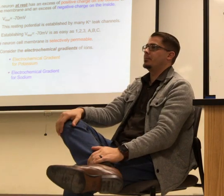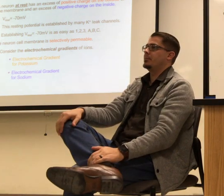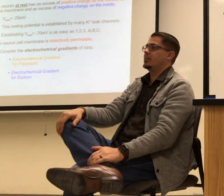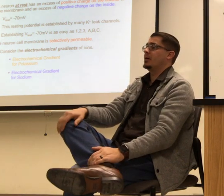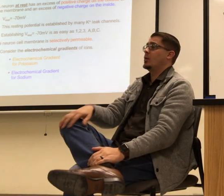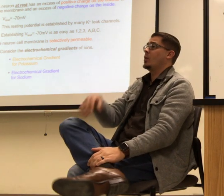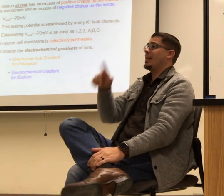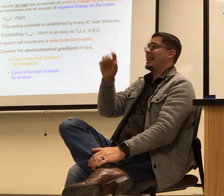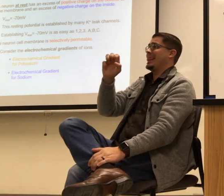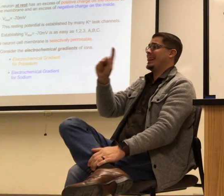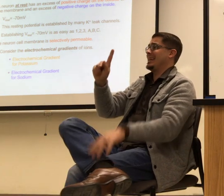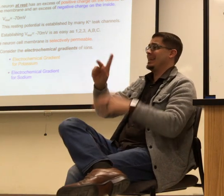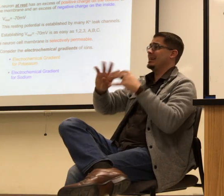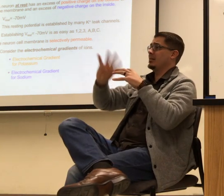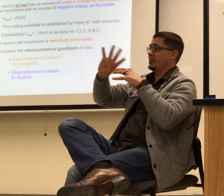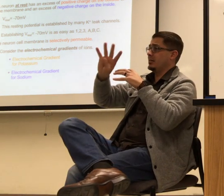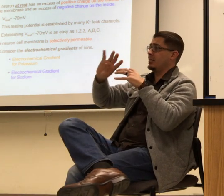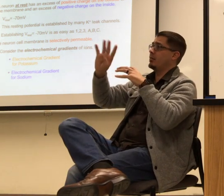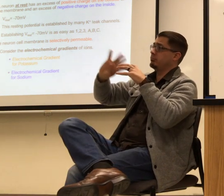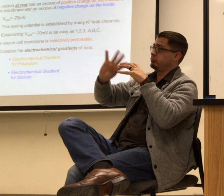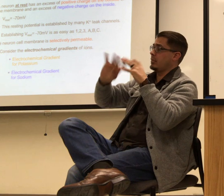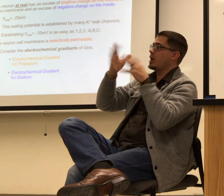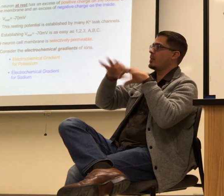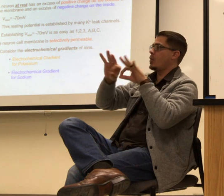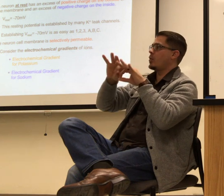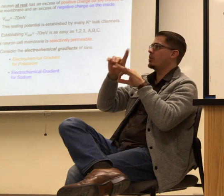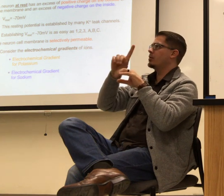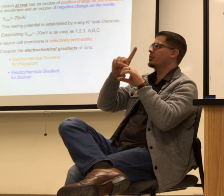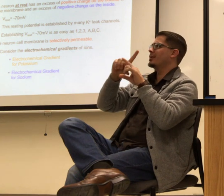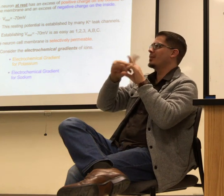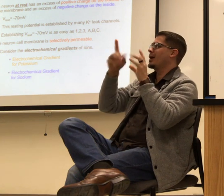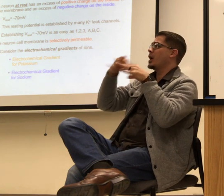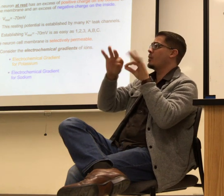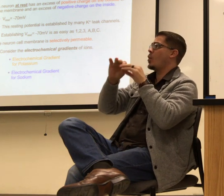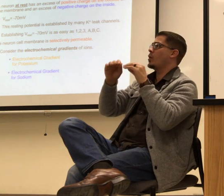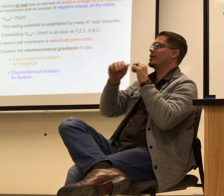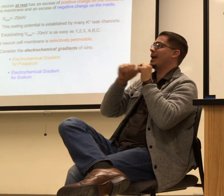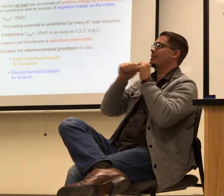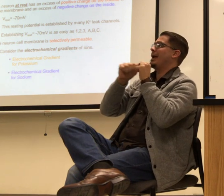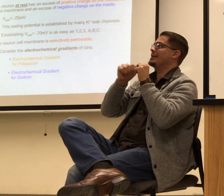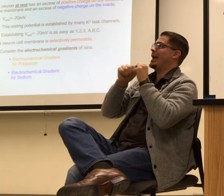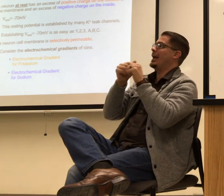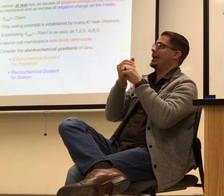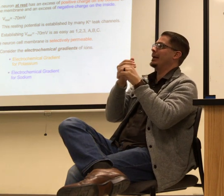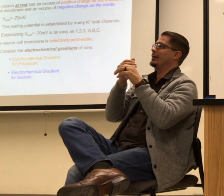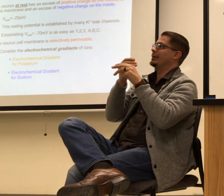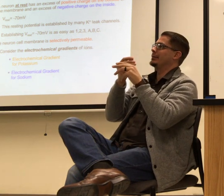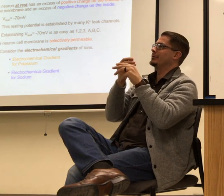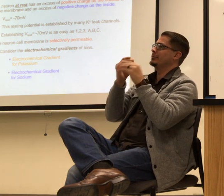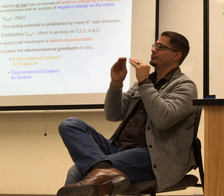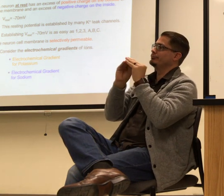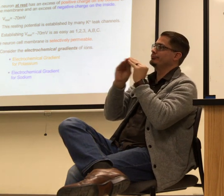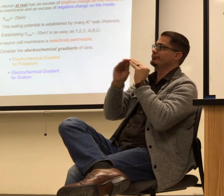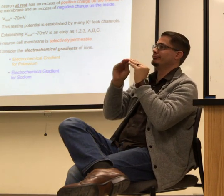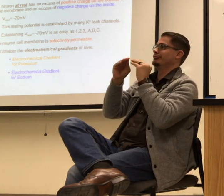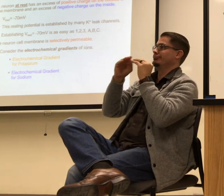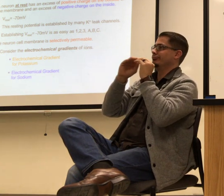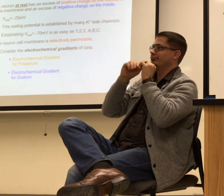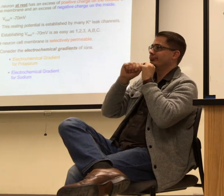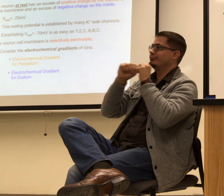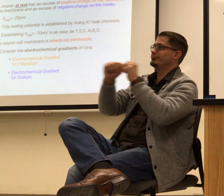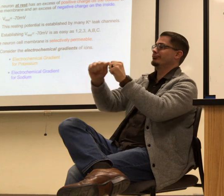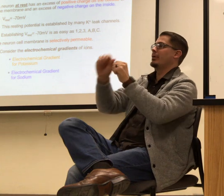leak are important, but you have to maintain the ionic gradients. So let